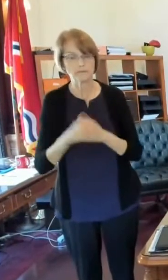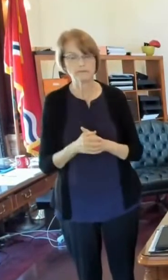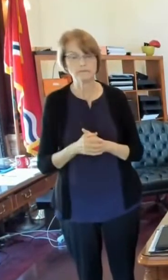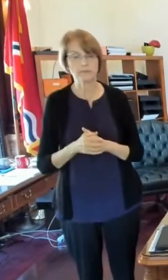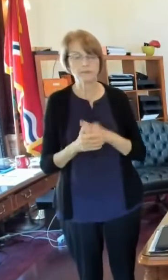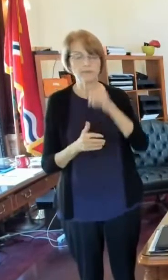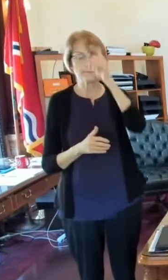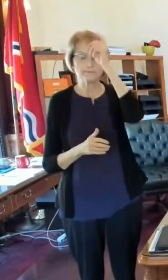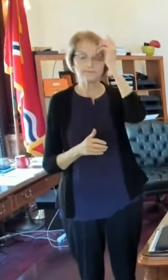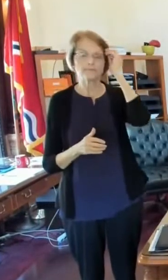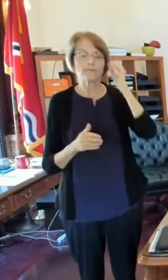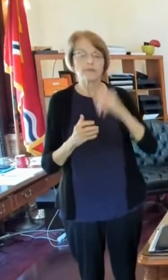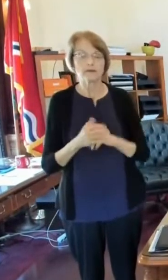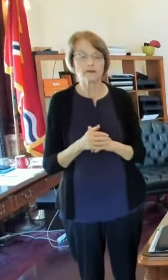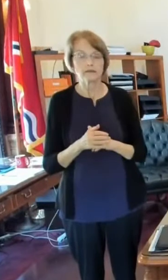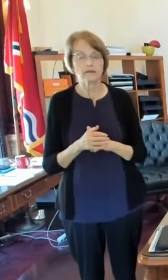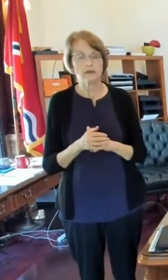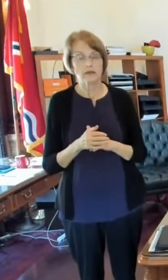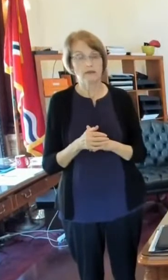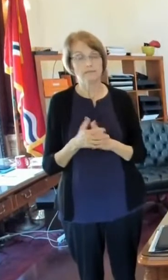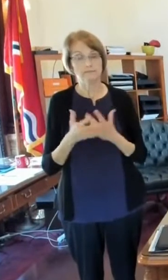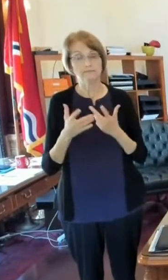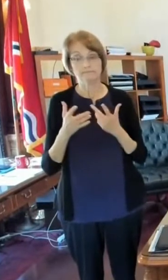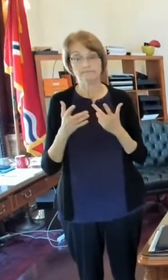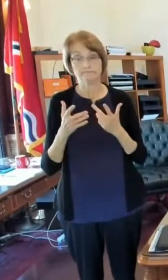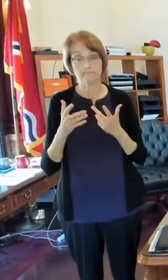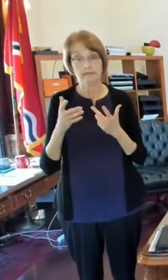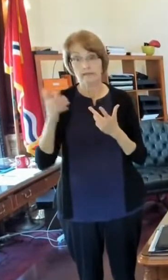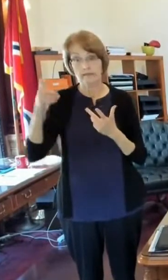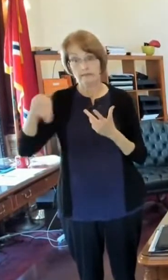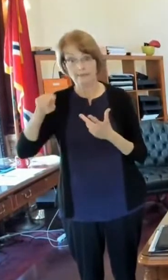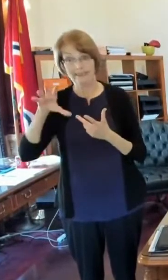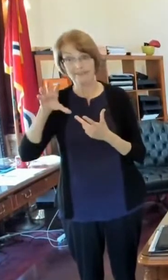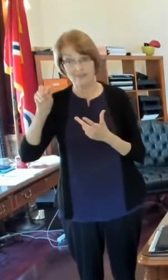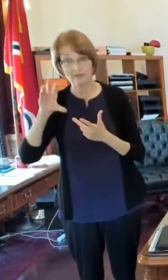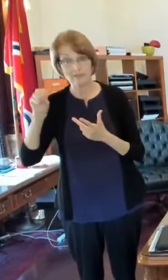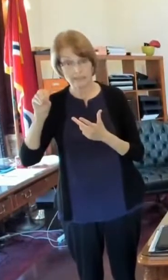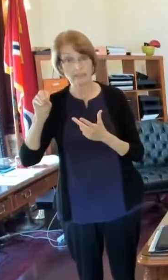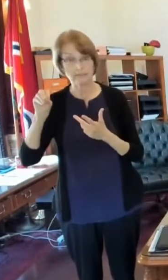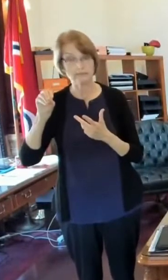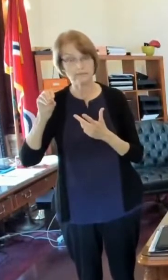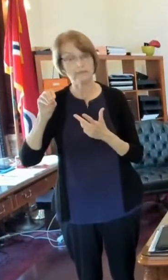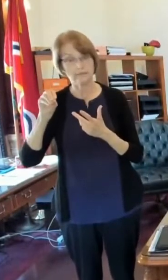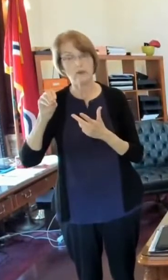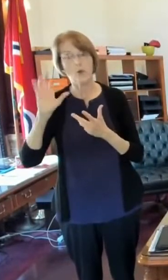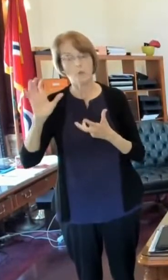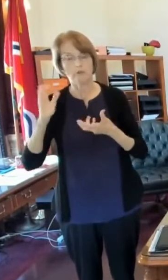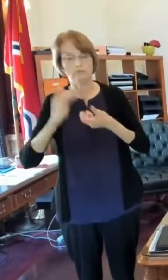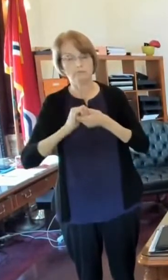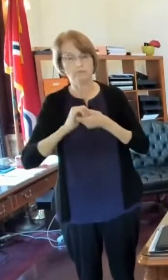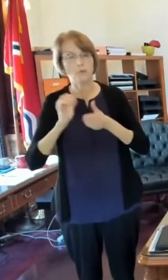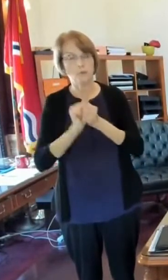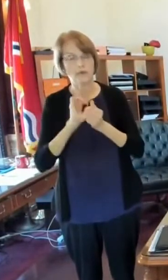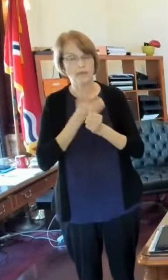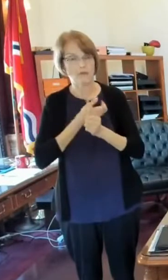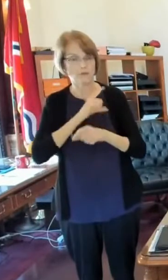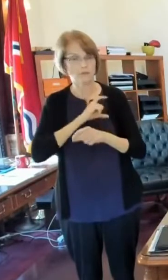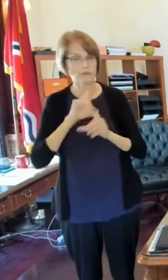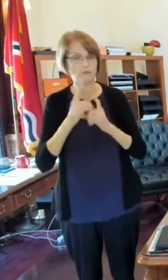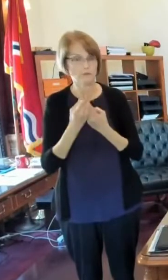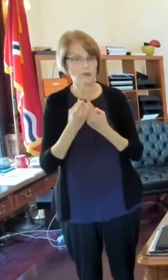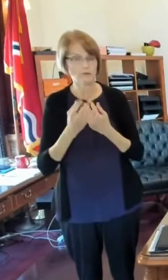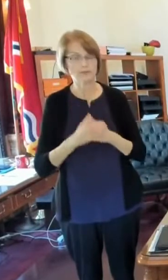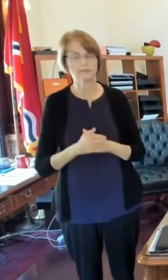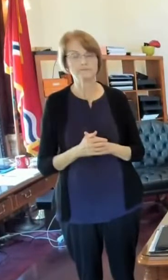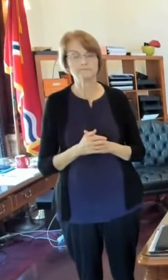here that these are all individuals who are going to be working in collaboration and coordination with our police department. We